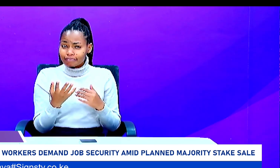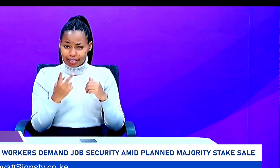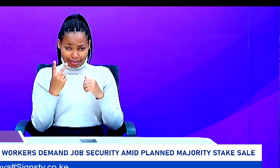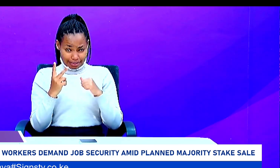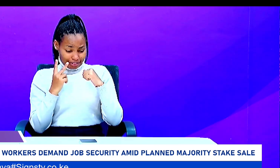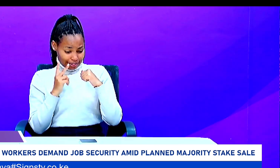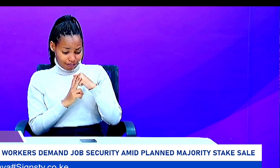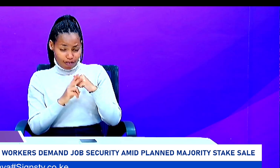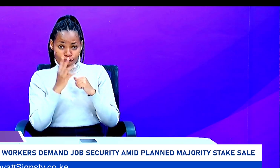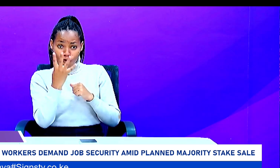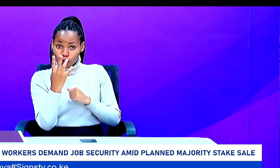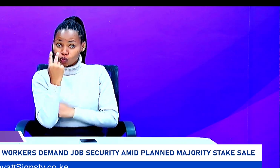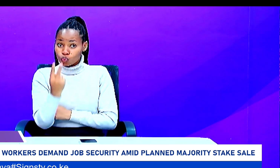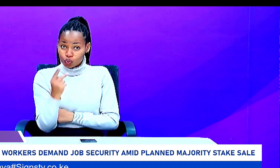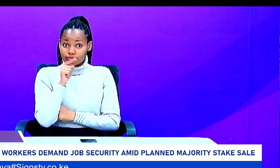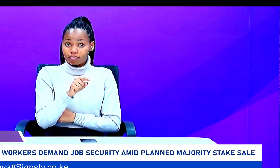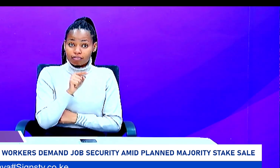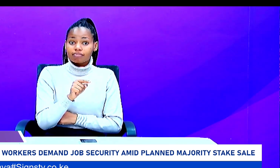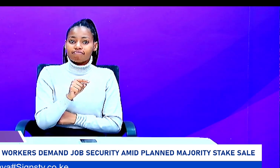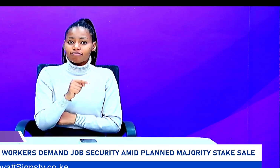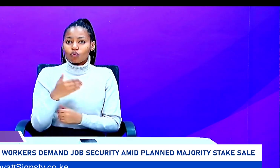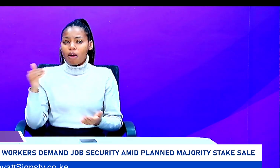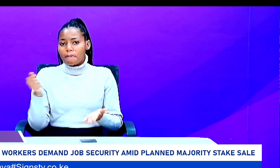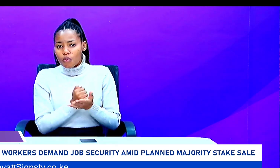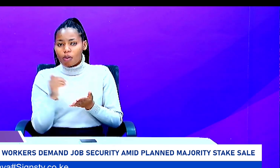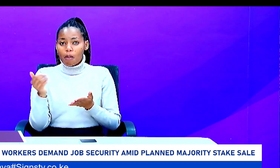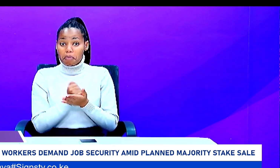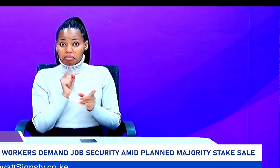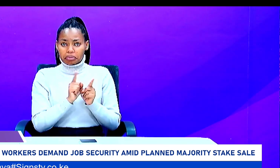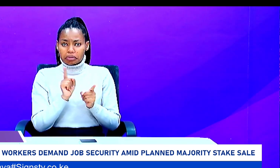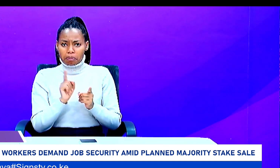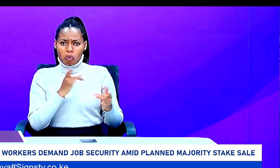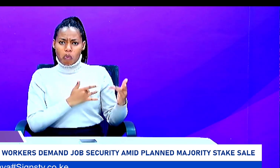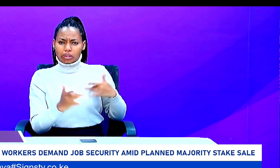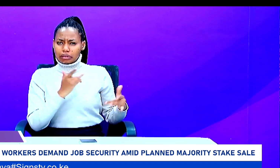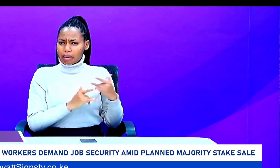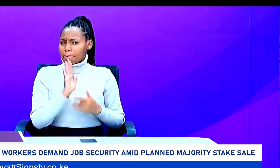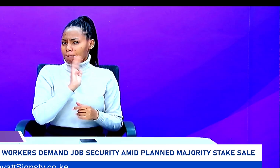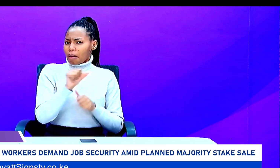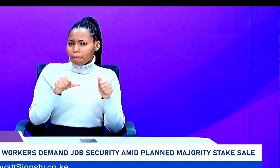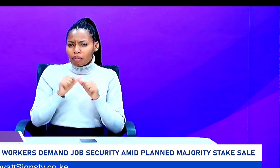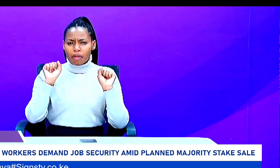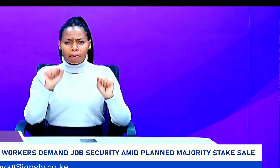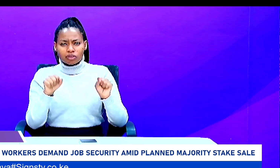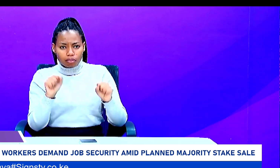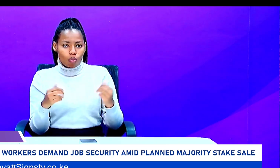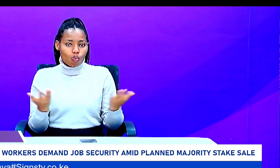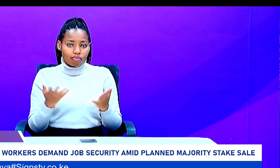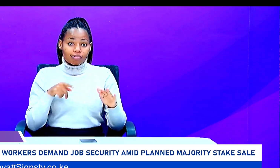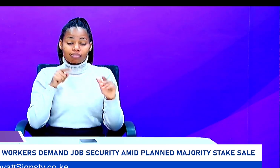unions employees are concerned about possible redundancies. He accused the government's management